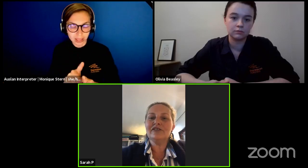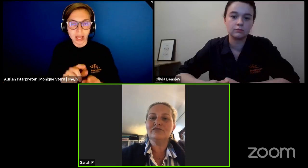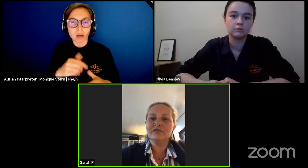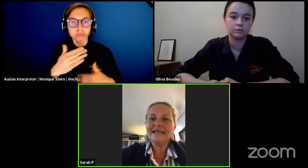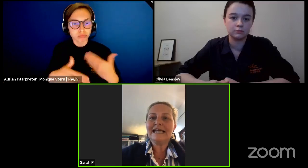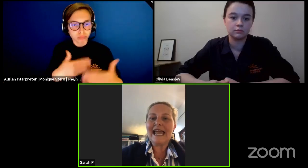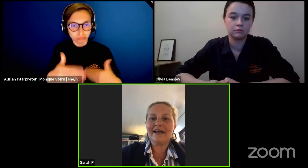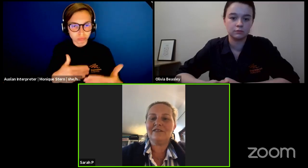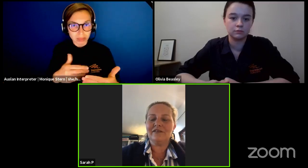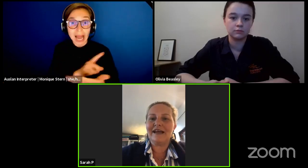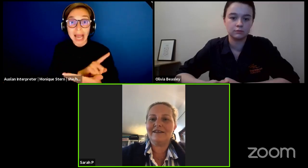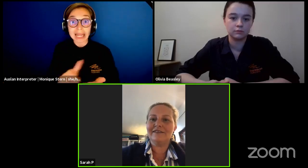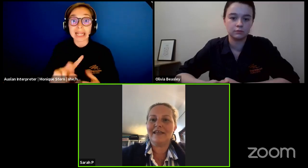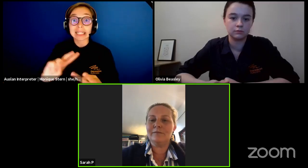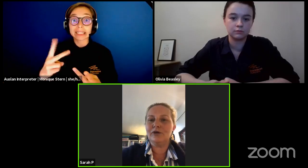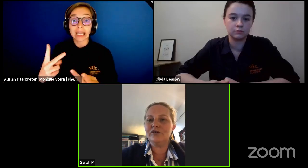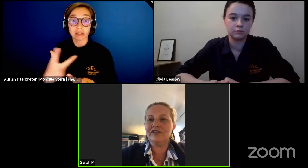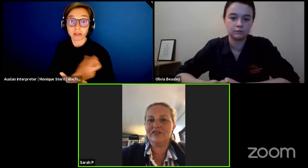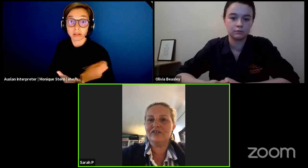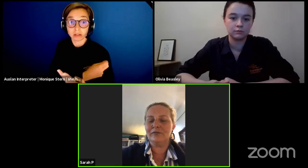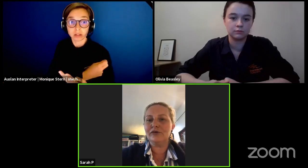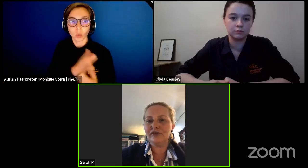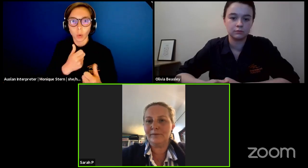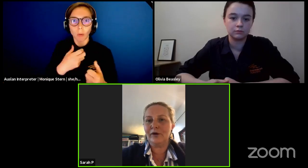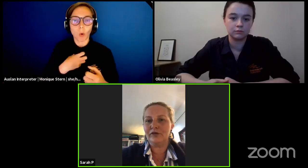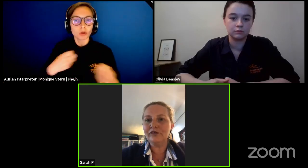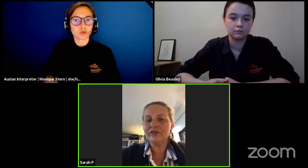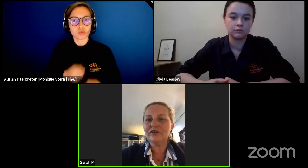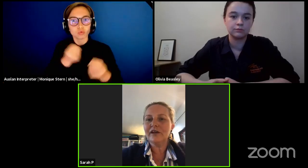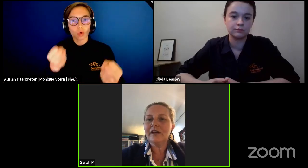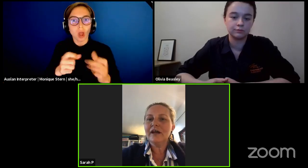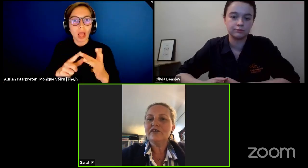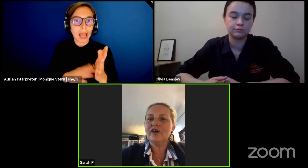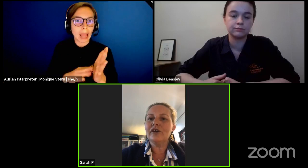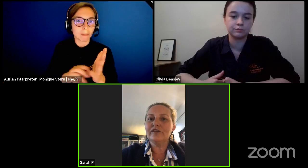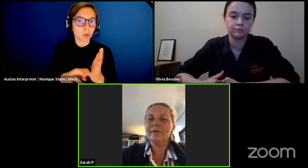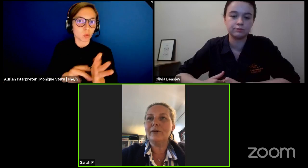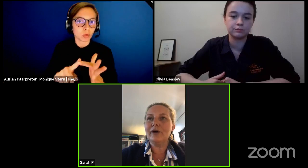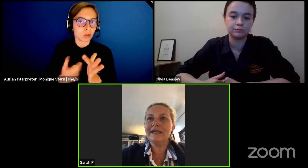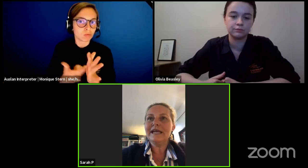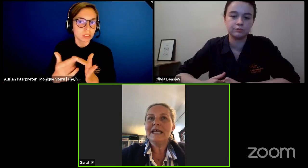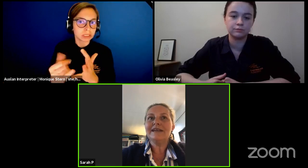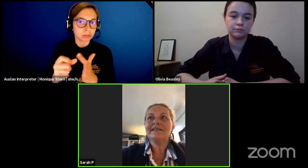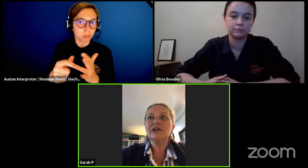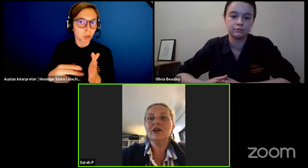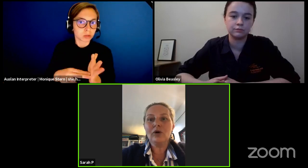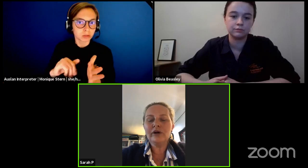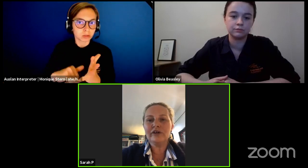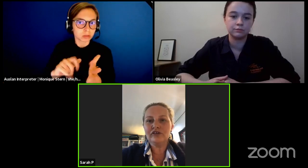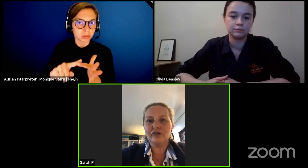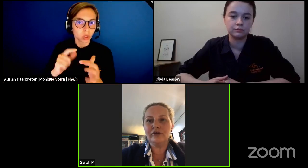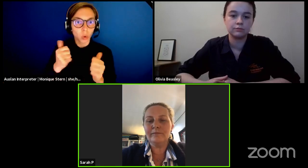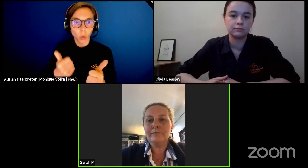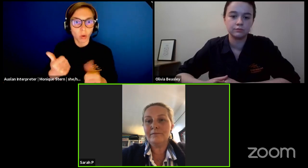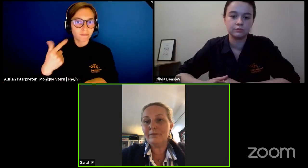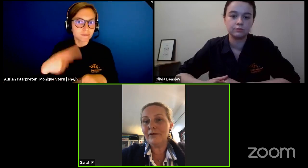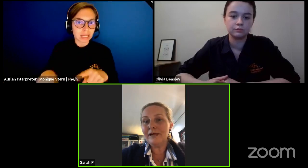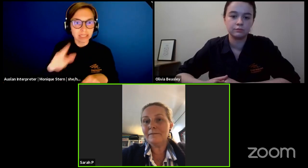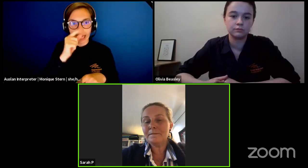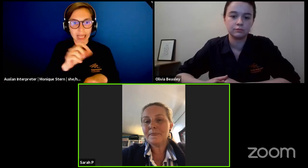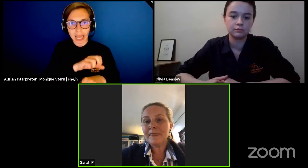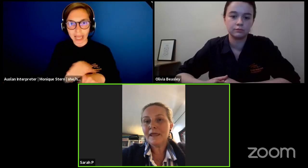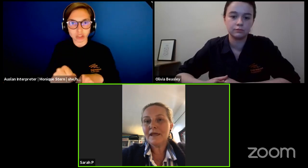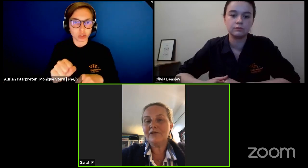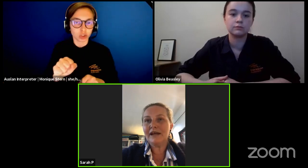second dose really activates that immune system response so that the body gets longer term